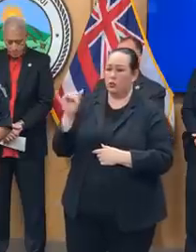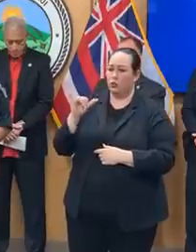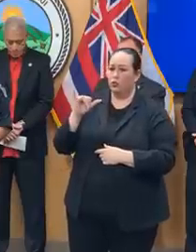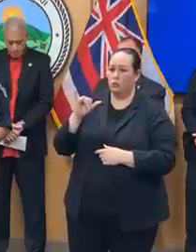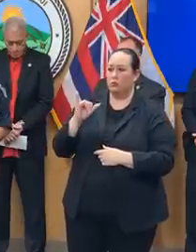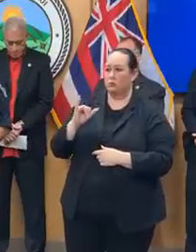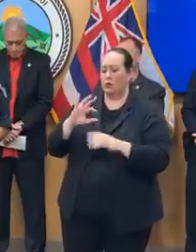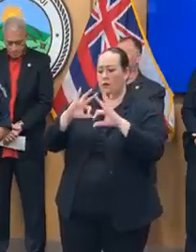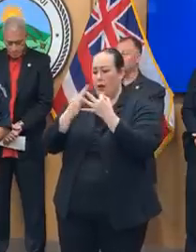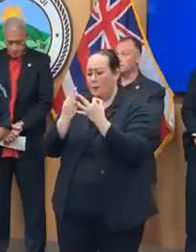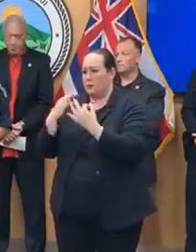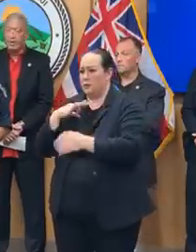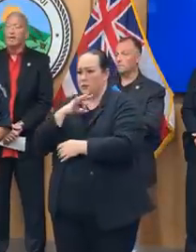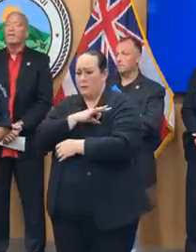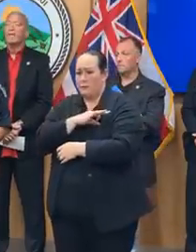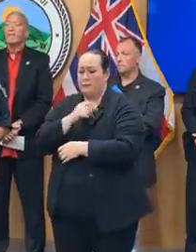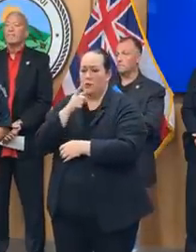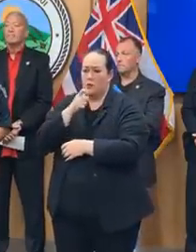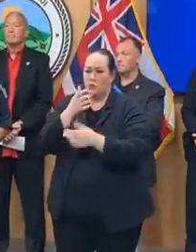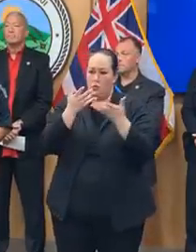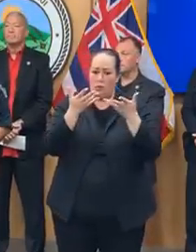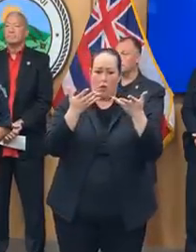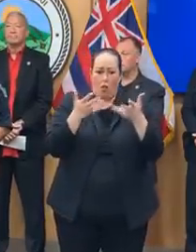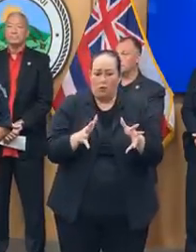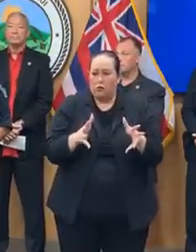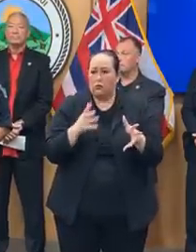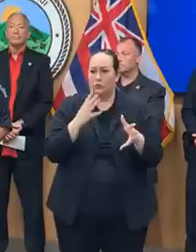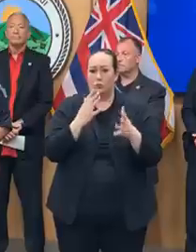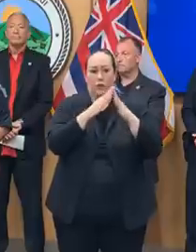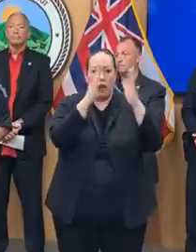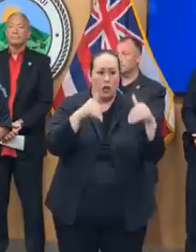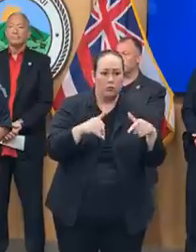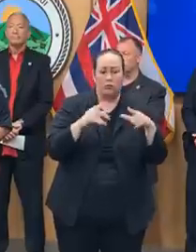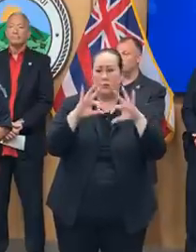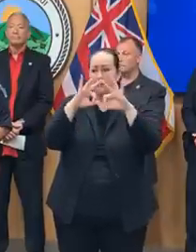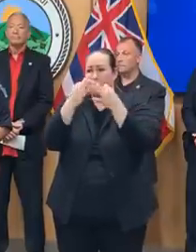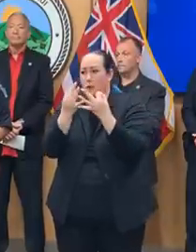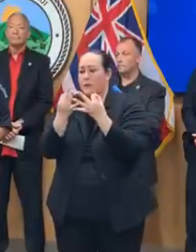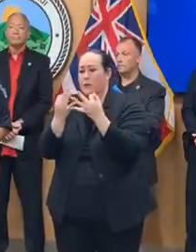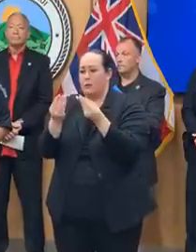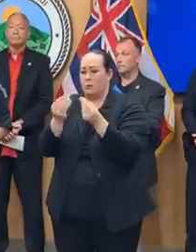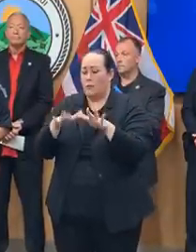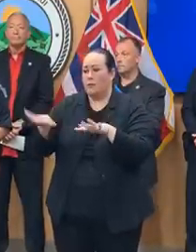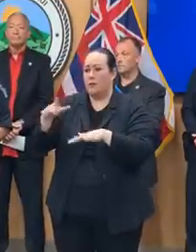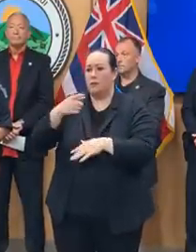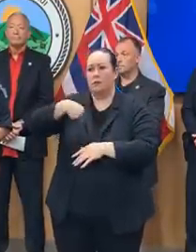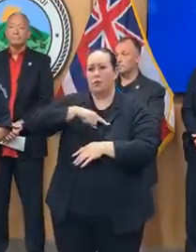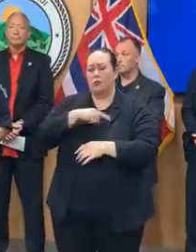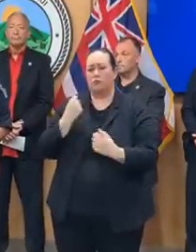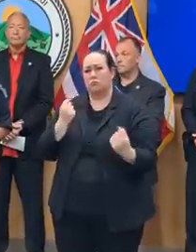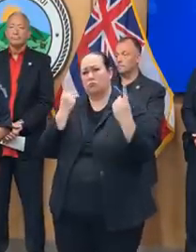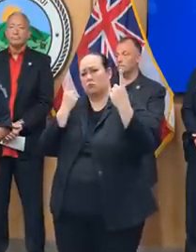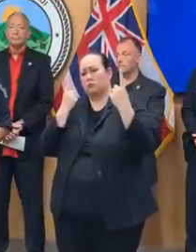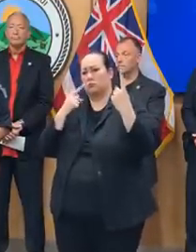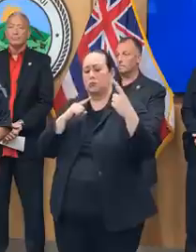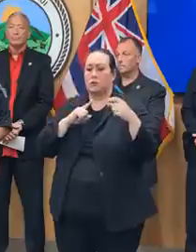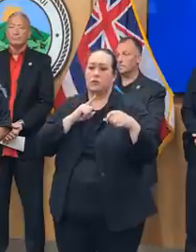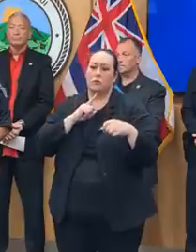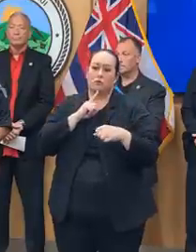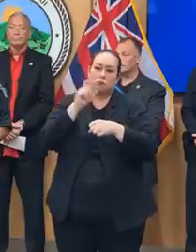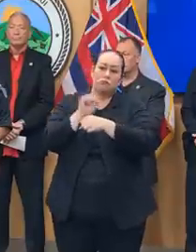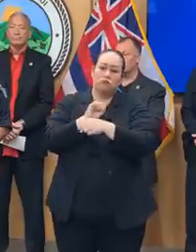been impacted by loss of loved ones, homes, and property. So we grieve with you and are fully committed to